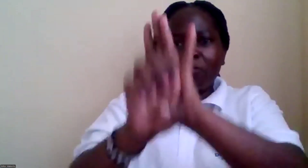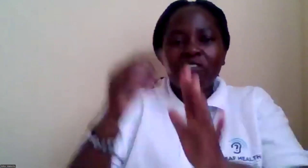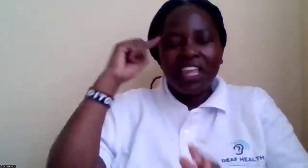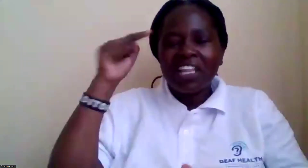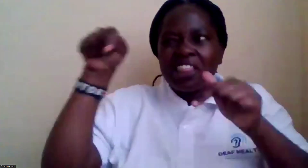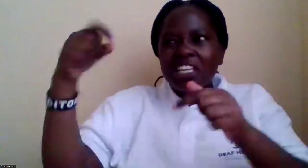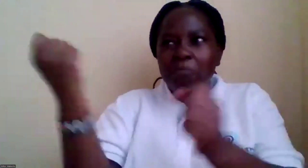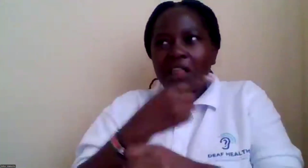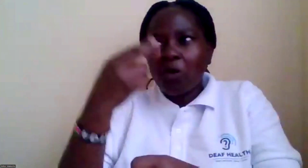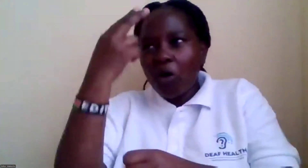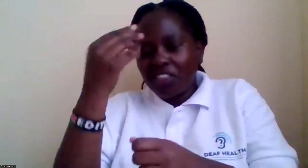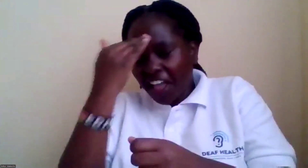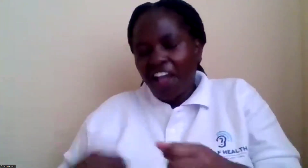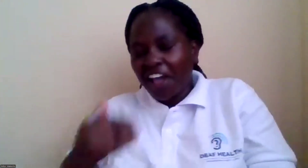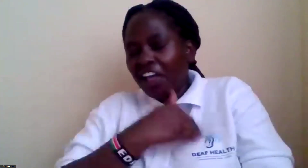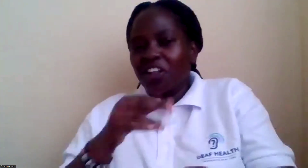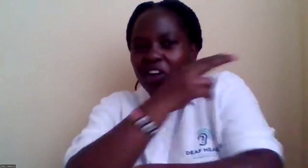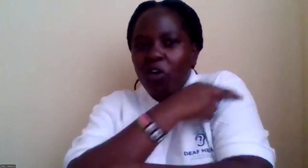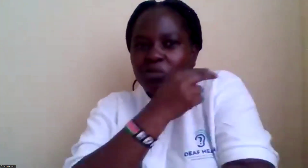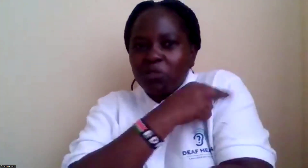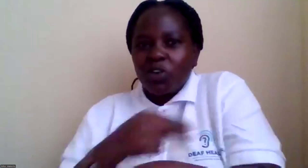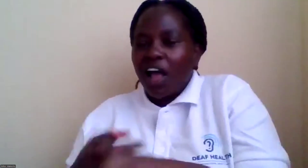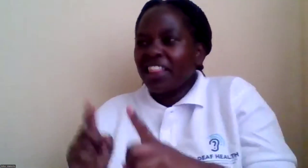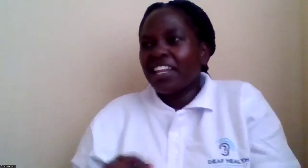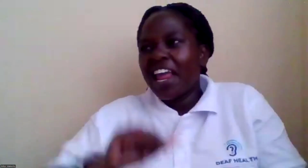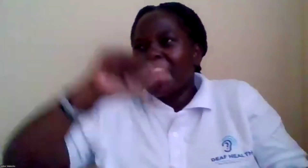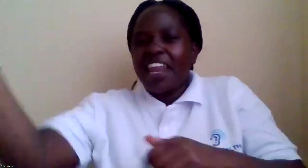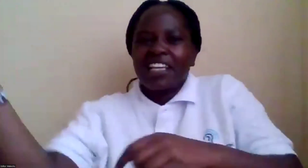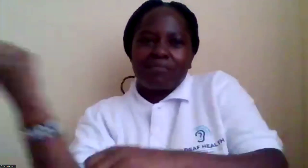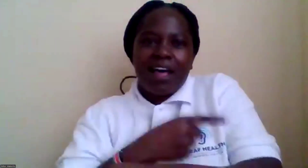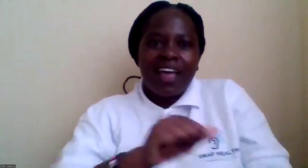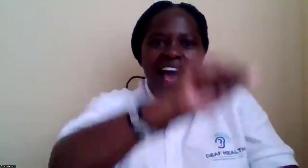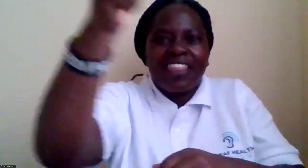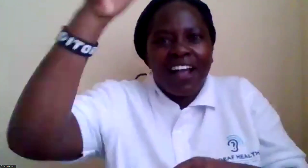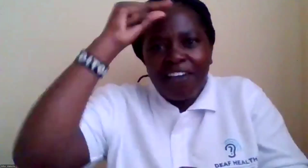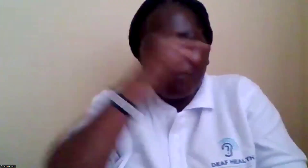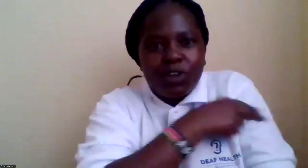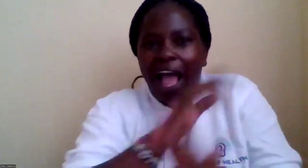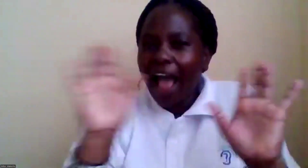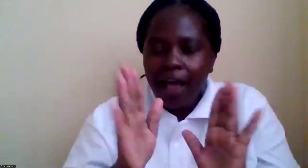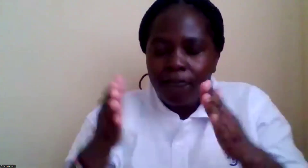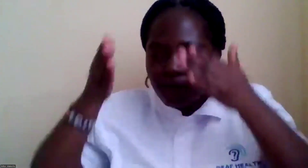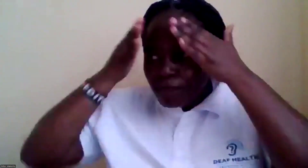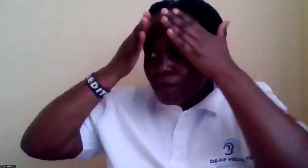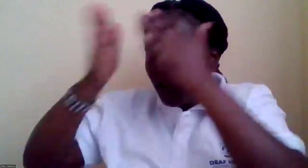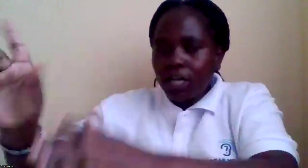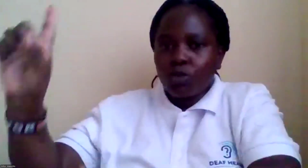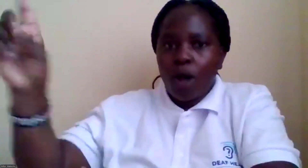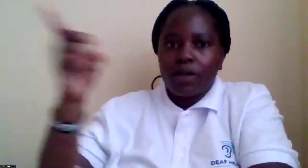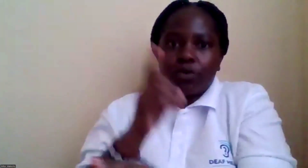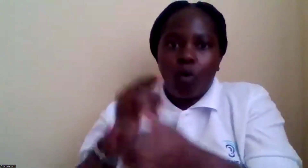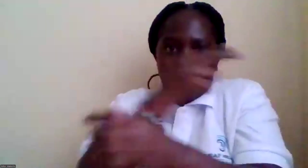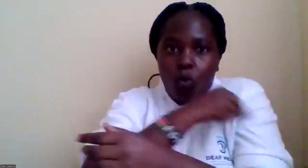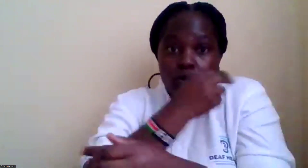you go somewhere else. It's like you will get the best results when you're